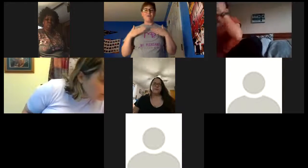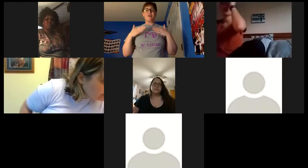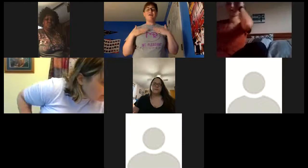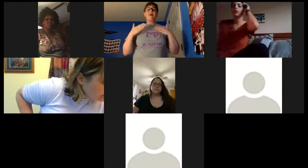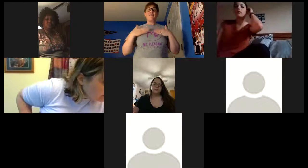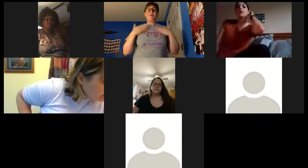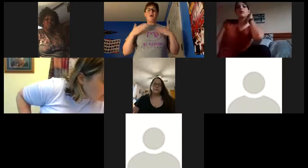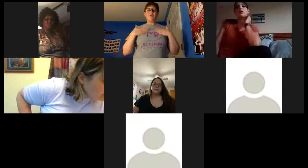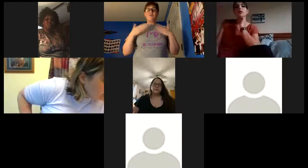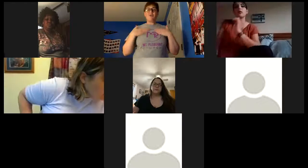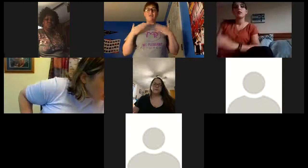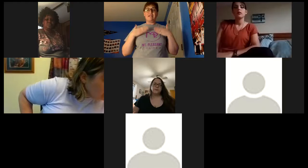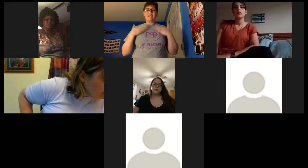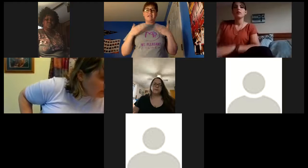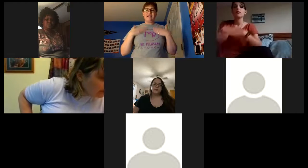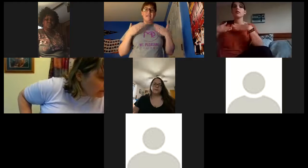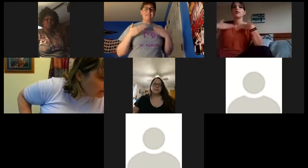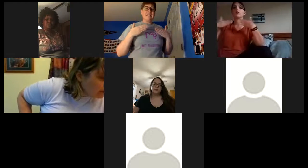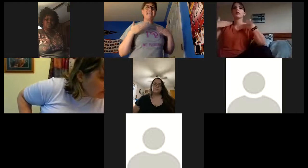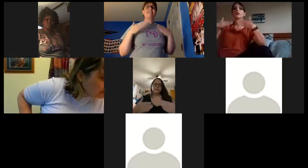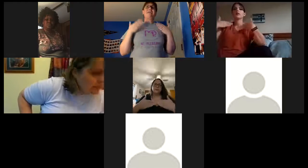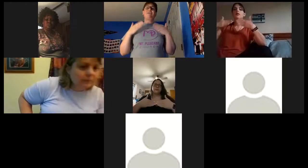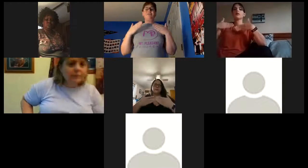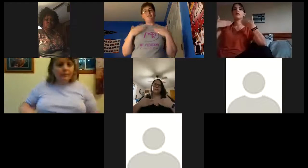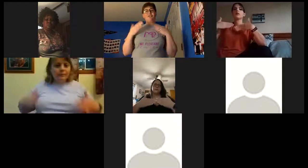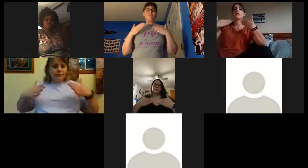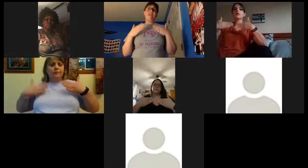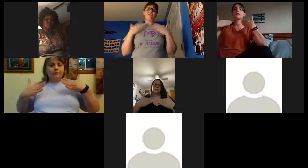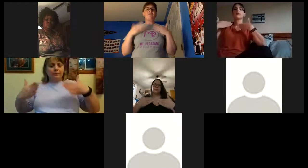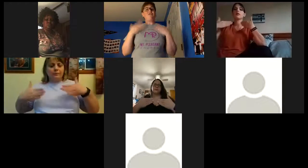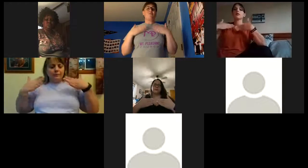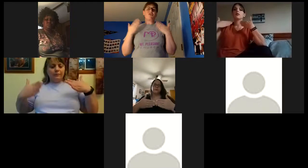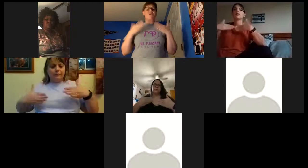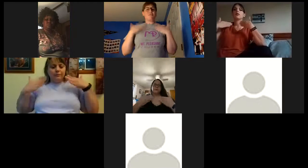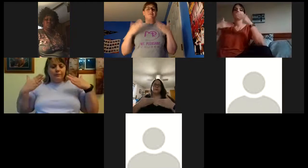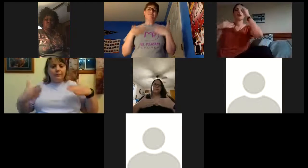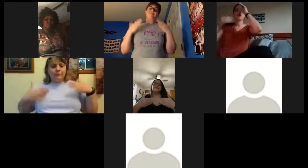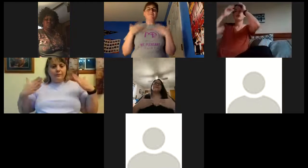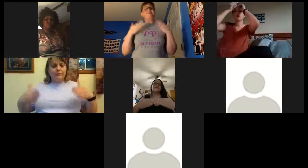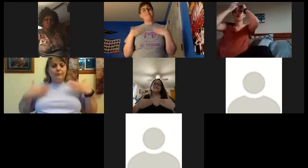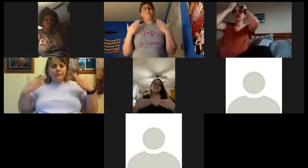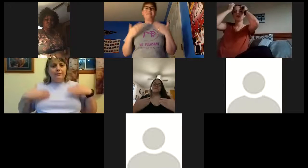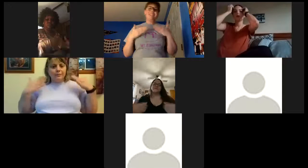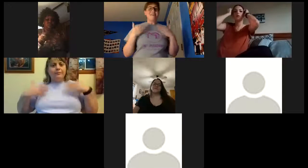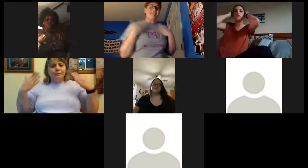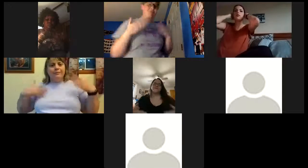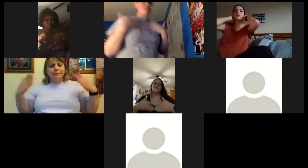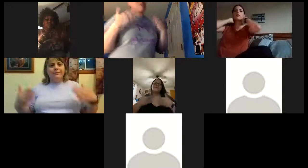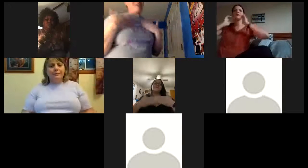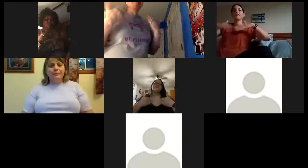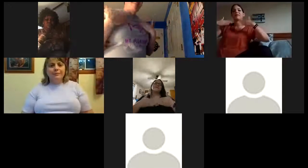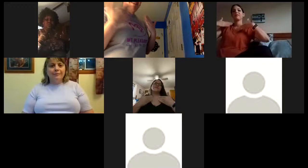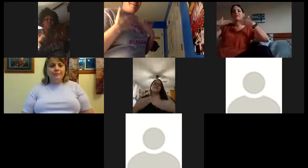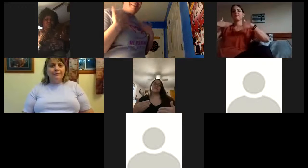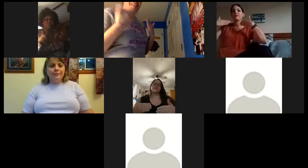learn from a book. But all you're doing is, it's like you're making yourself feel more chipper. You know, it's like what you